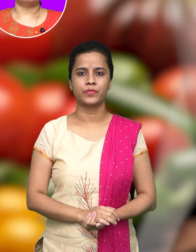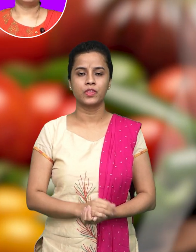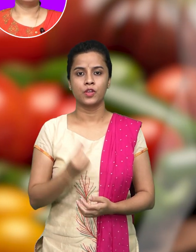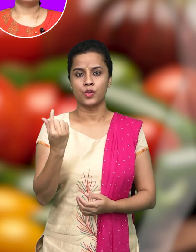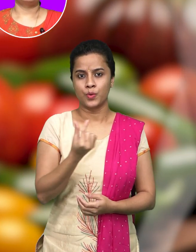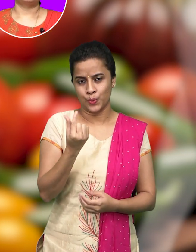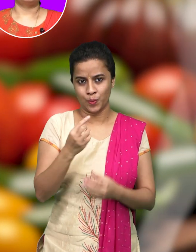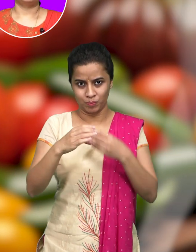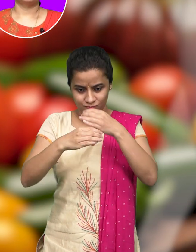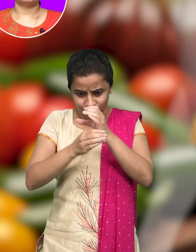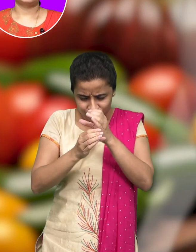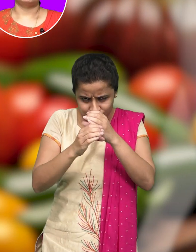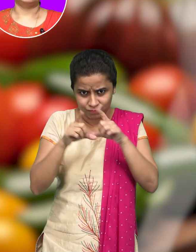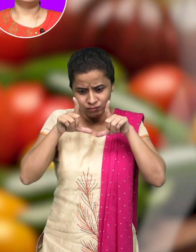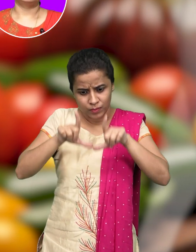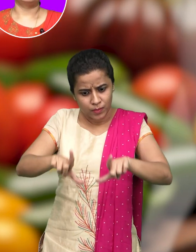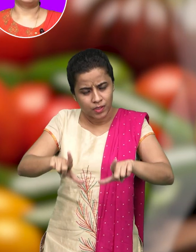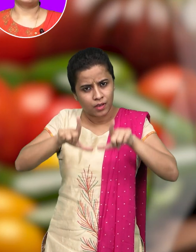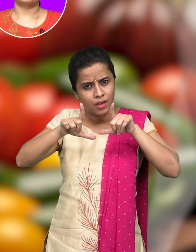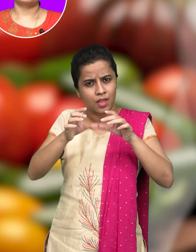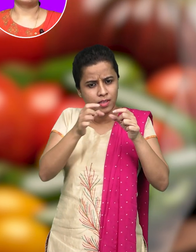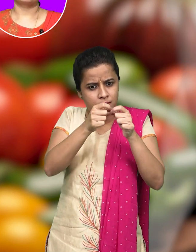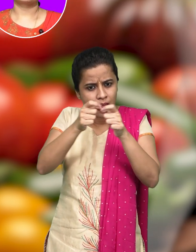use a microscope to view specimen.